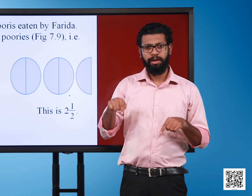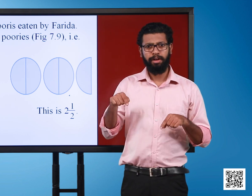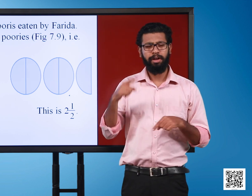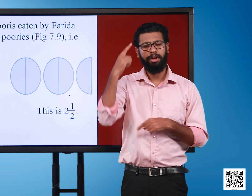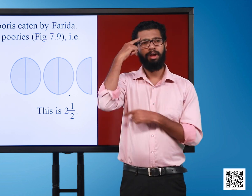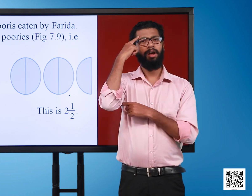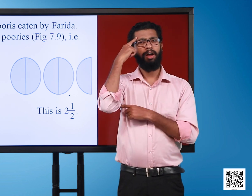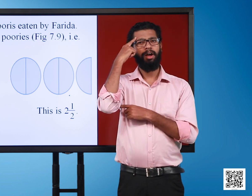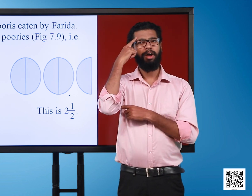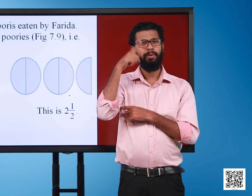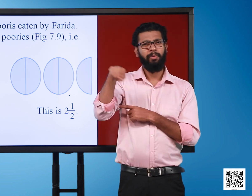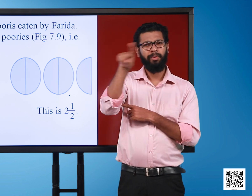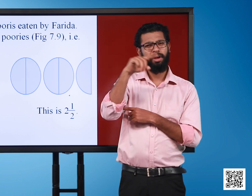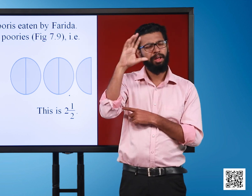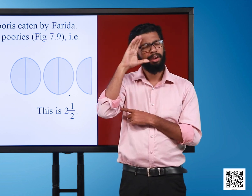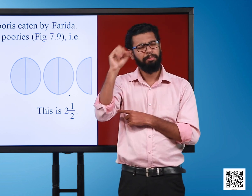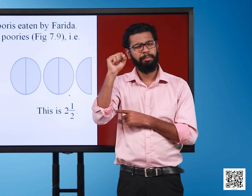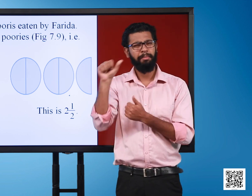Recall the puris eaten by Farida.